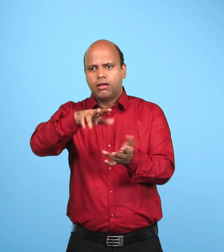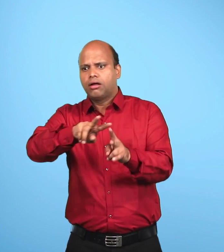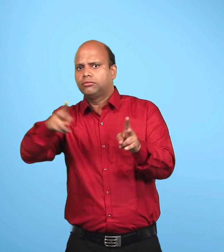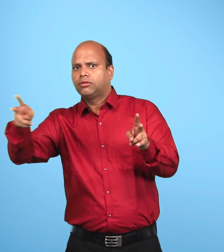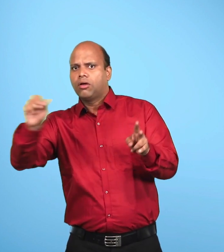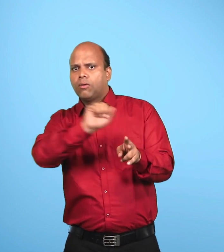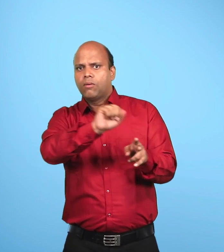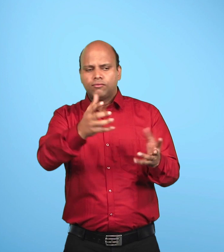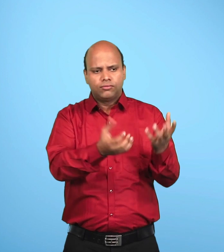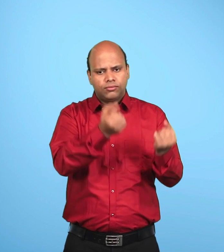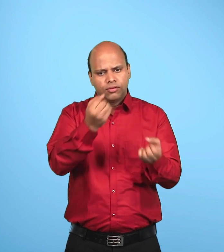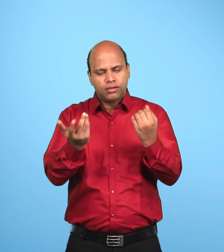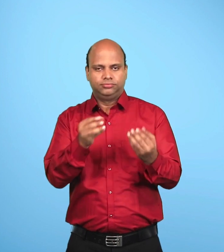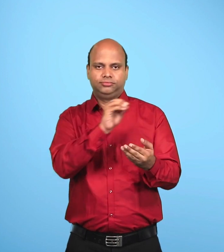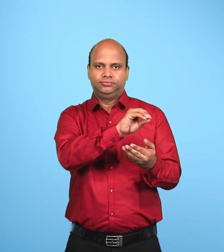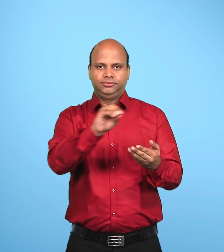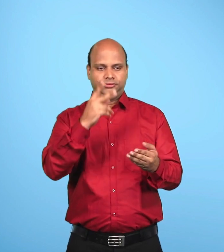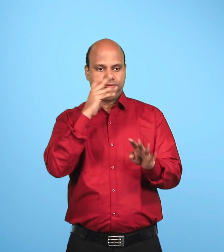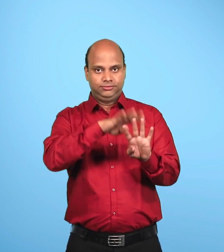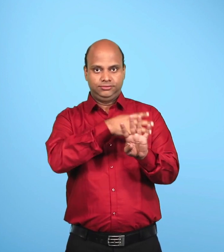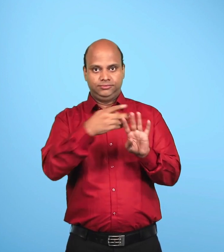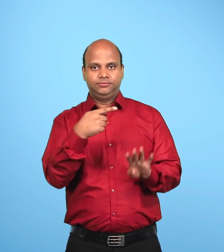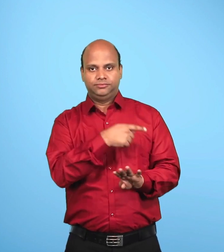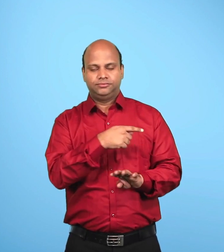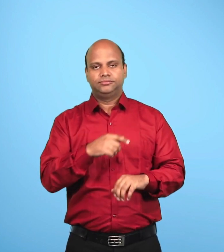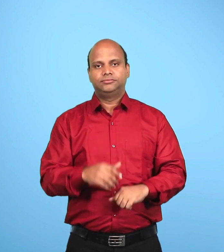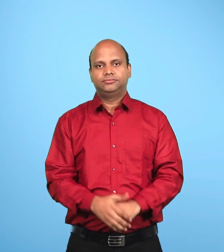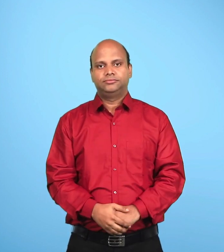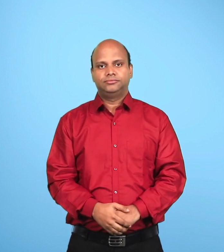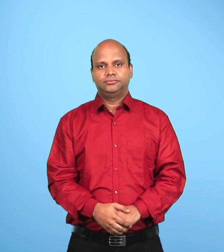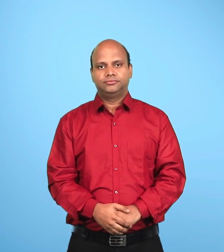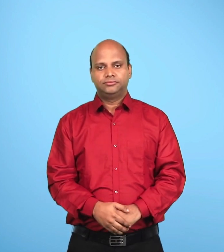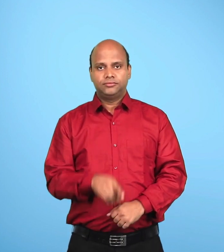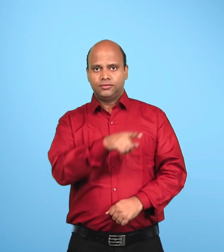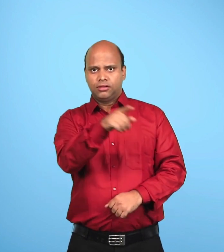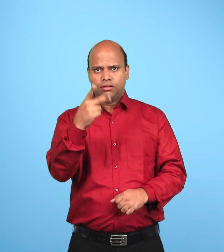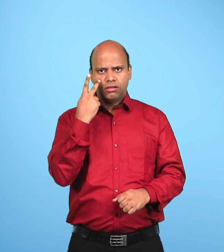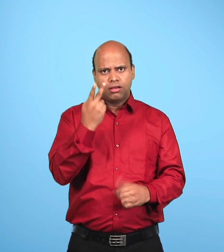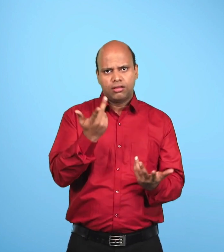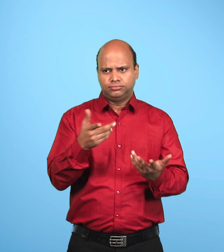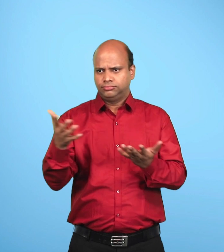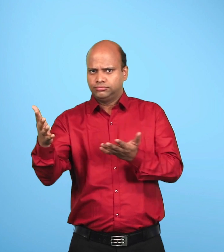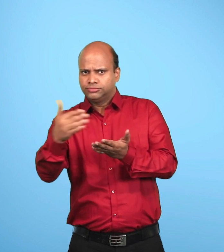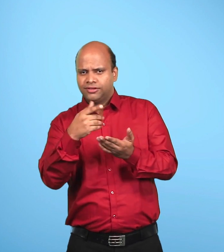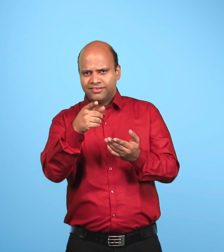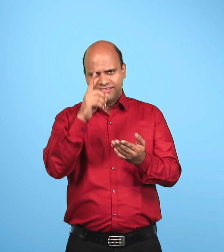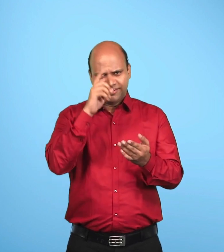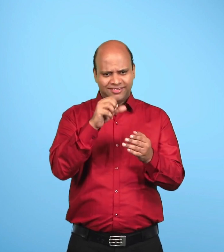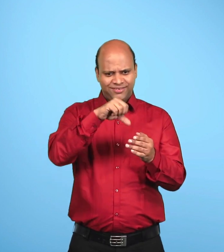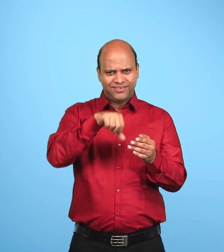regions that are also shown in the table. You can collect the examples scattered through